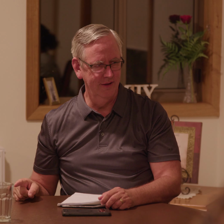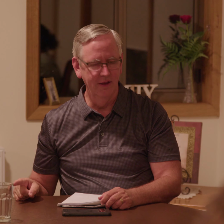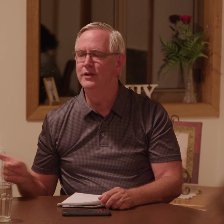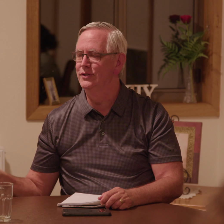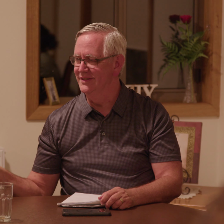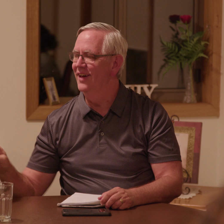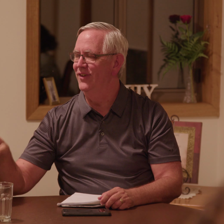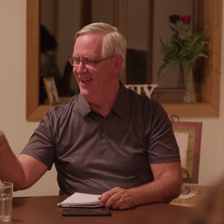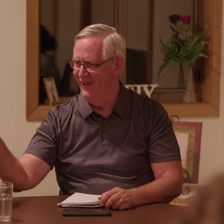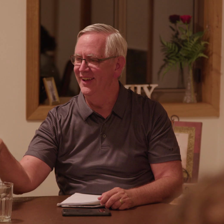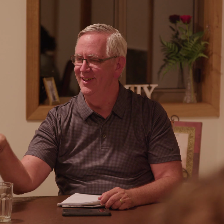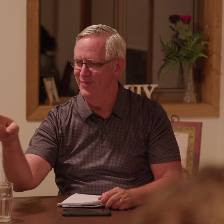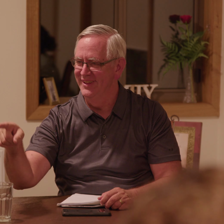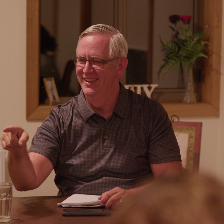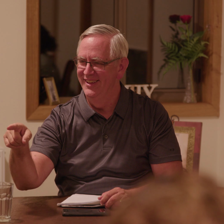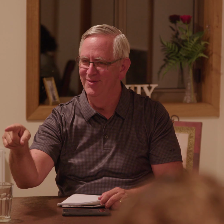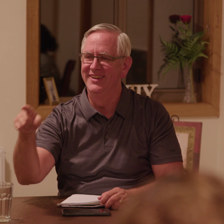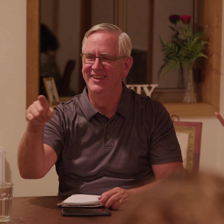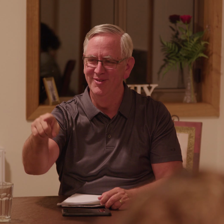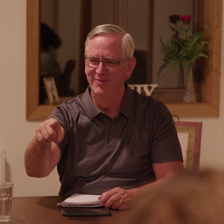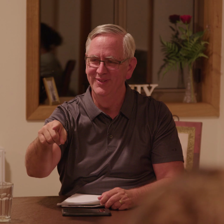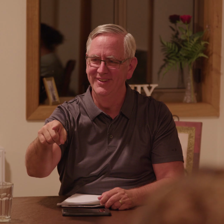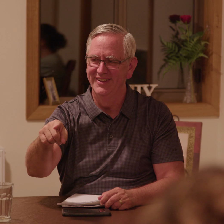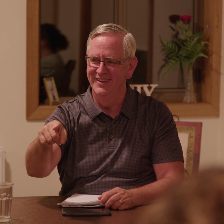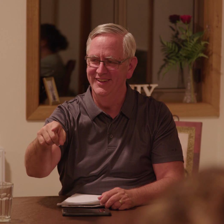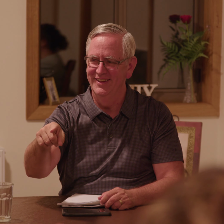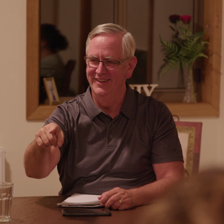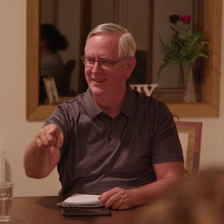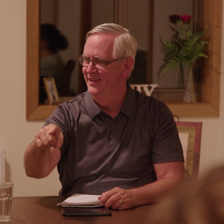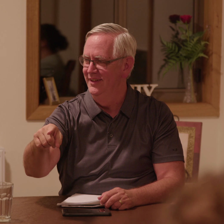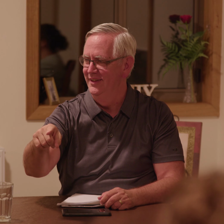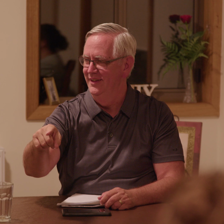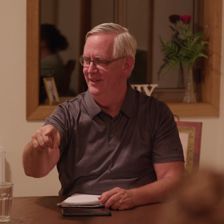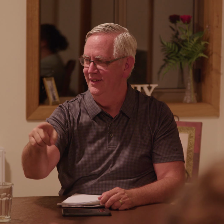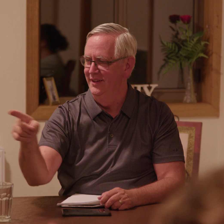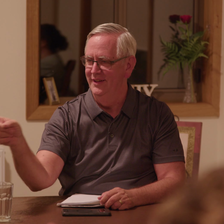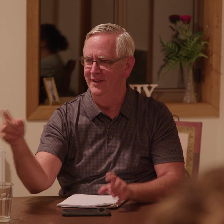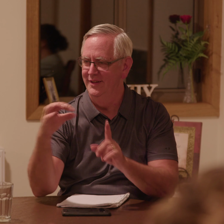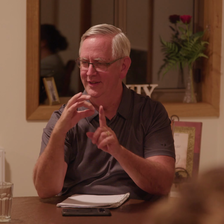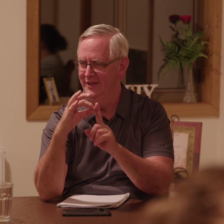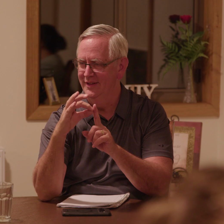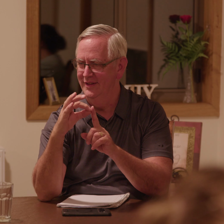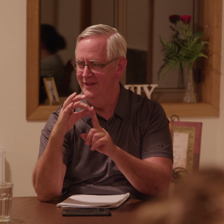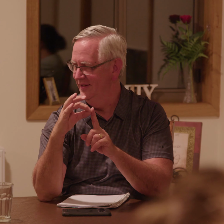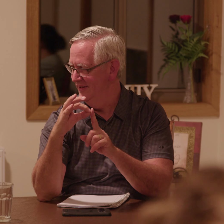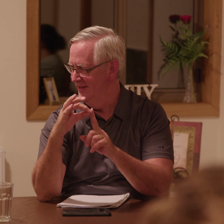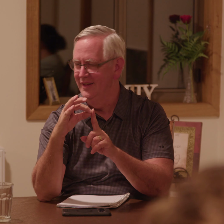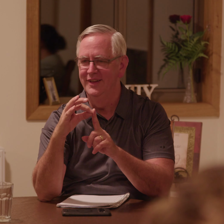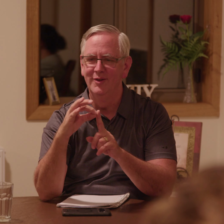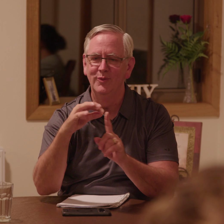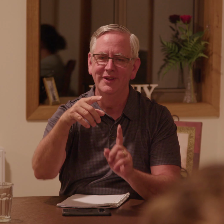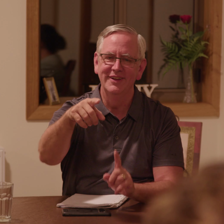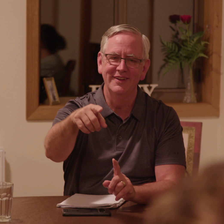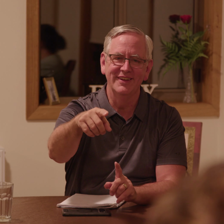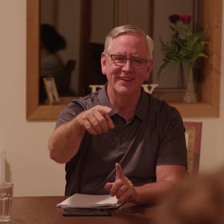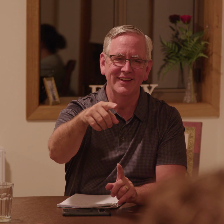E. So not that one. You make the P. Are you left-handed, Nick? No, other-handed. No, he's Yeah, right. he's